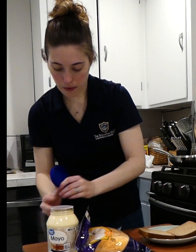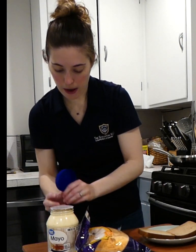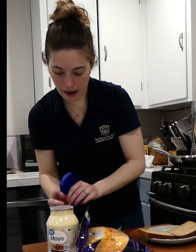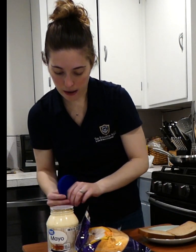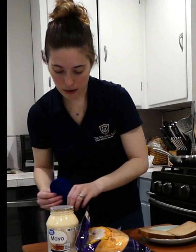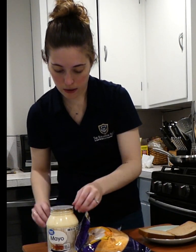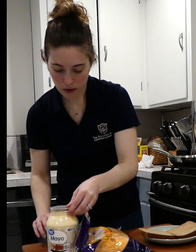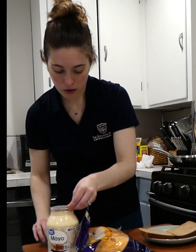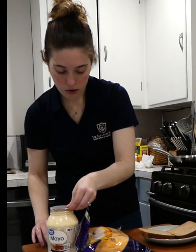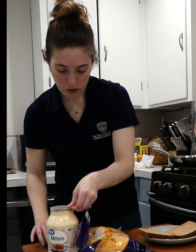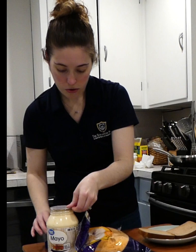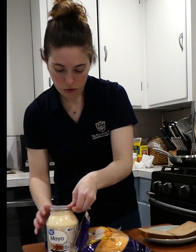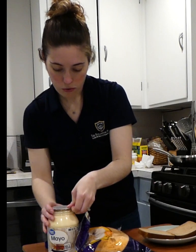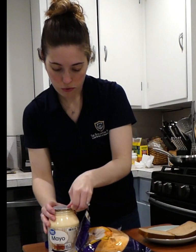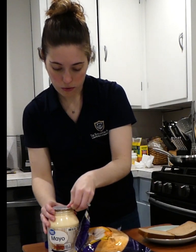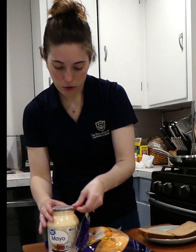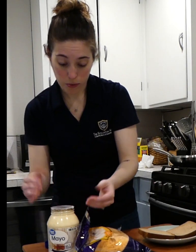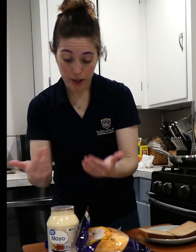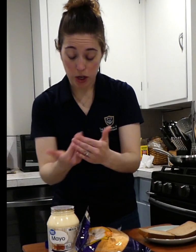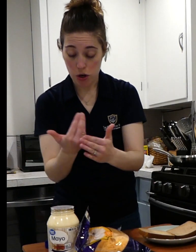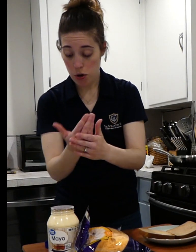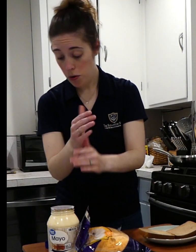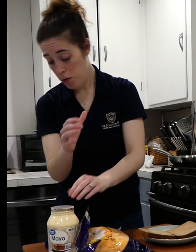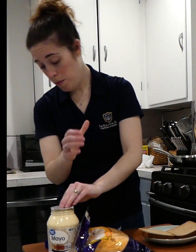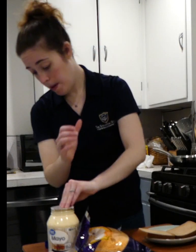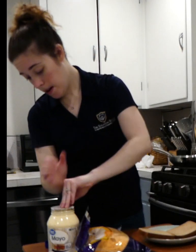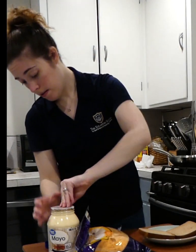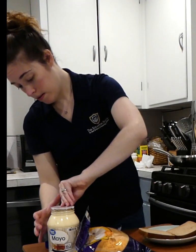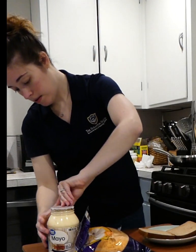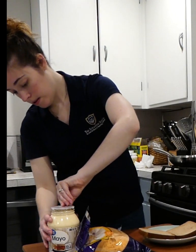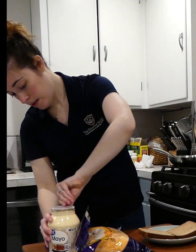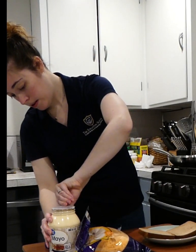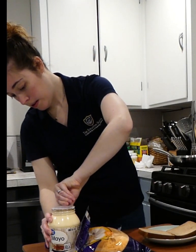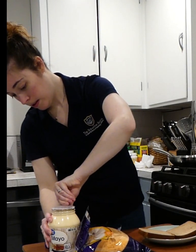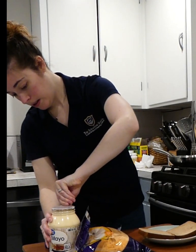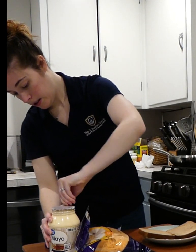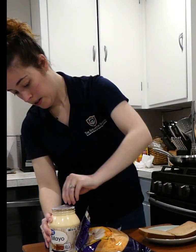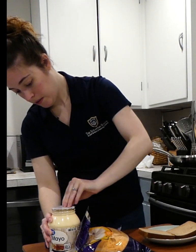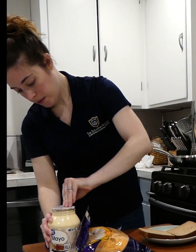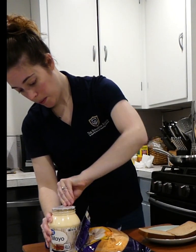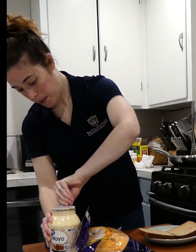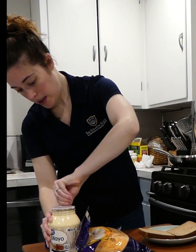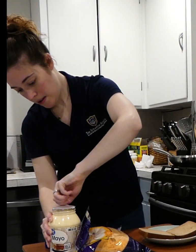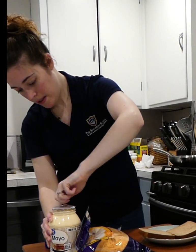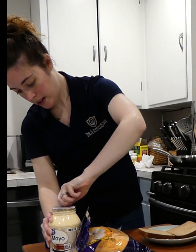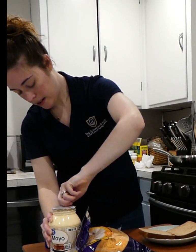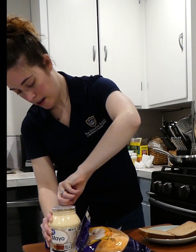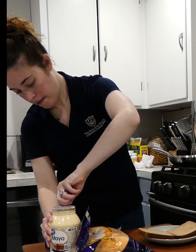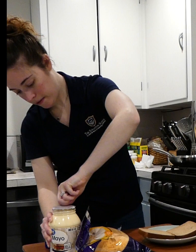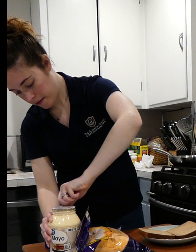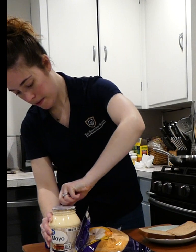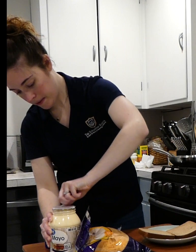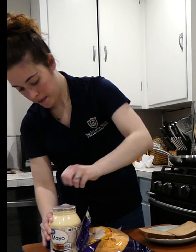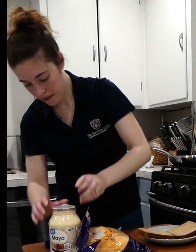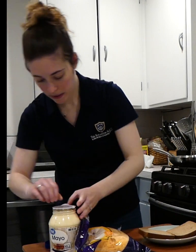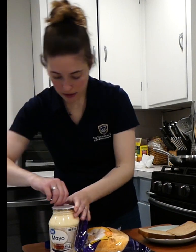Okay. Ooh, so it's a new bottle. Just to peel this off.